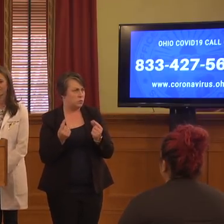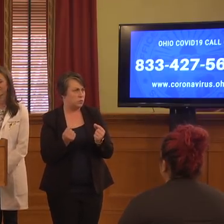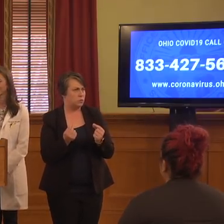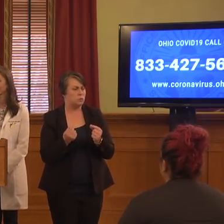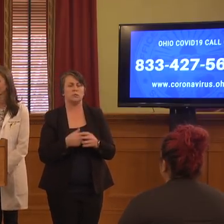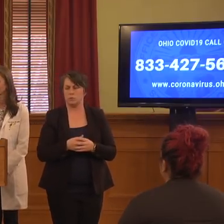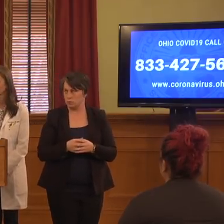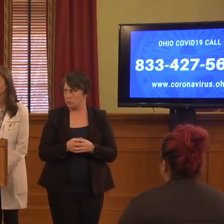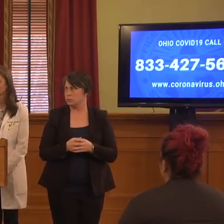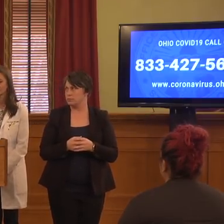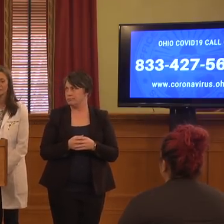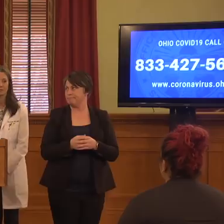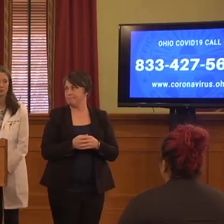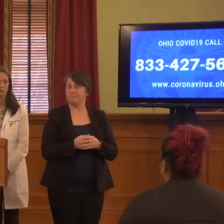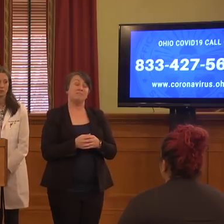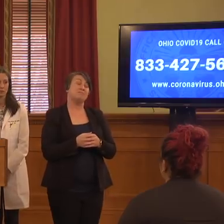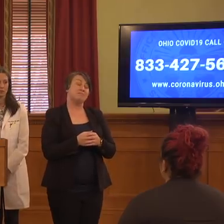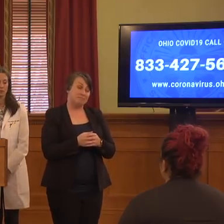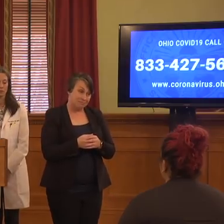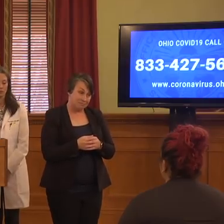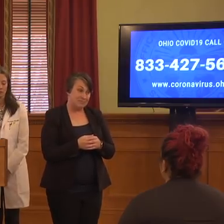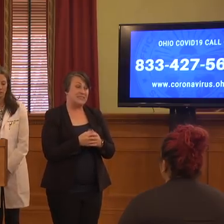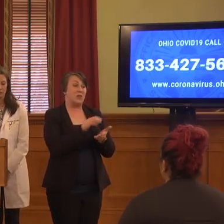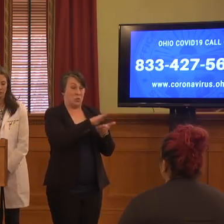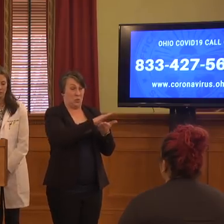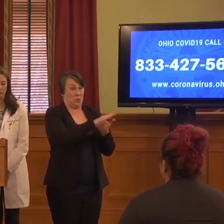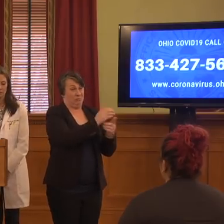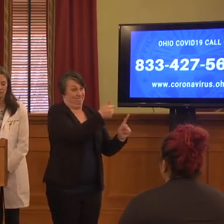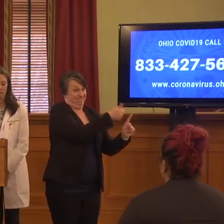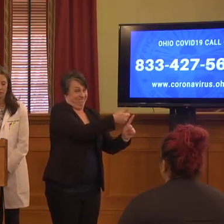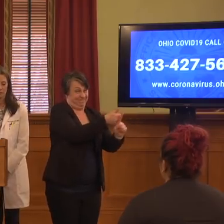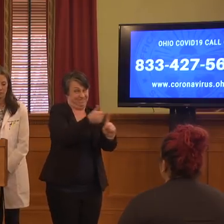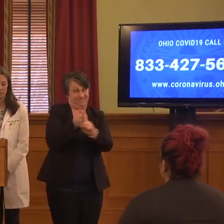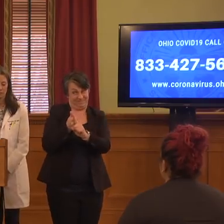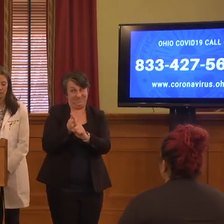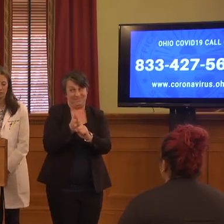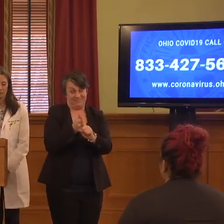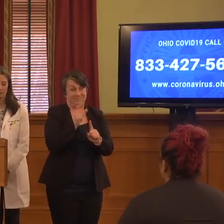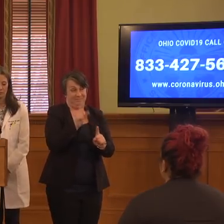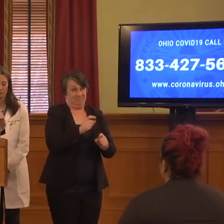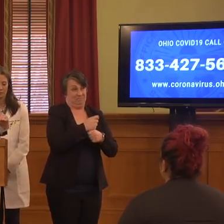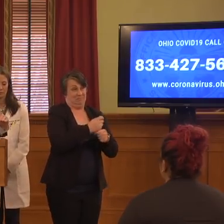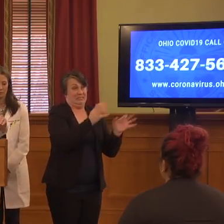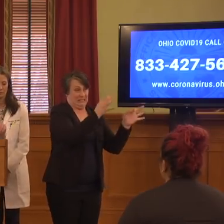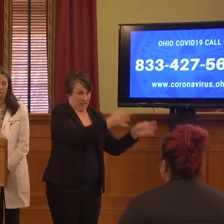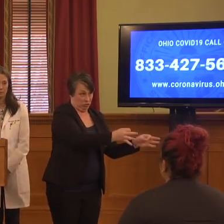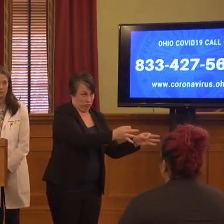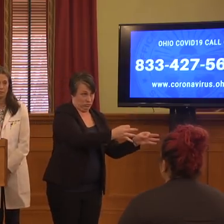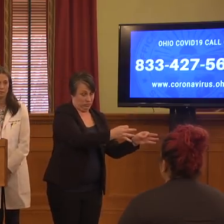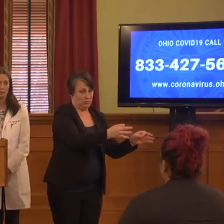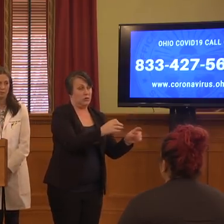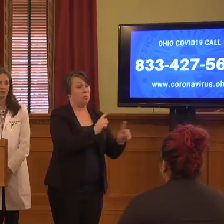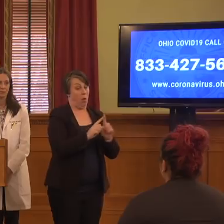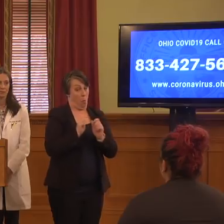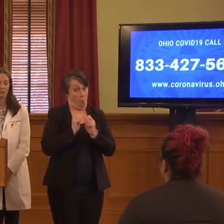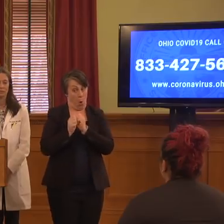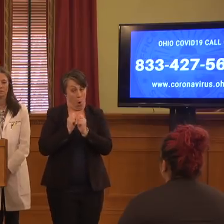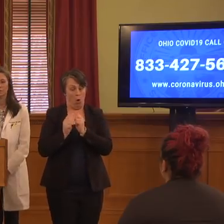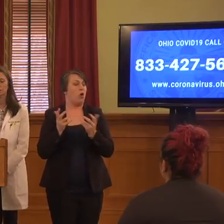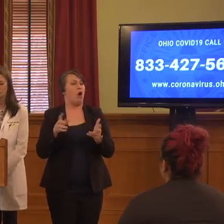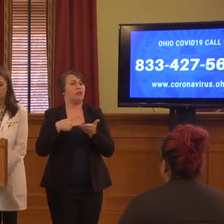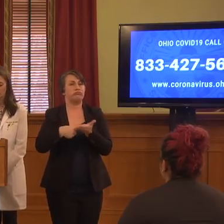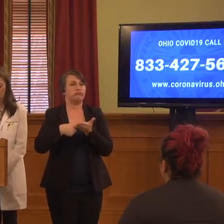Well, to some extent, that's going to be up to the schools, but as far as the sporting events, we've already outlined how that occurs.